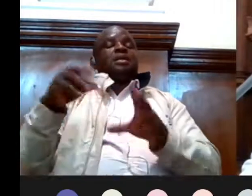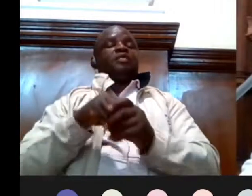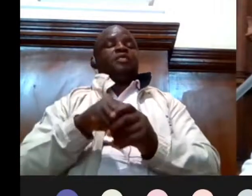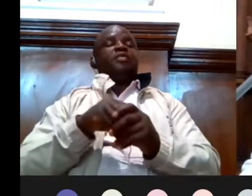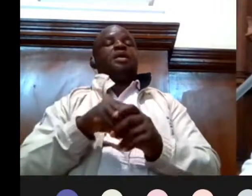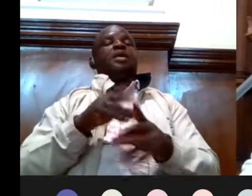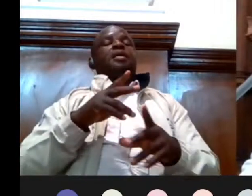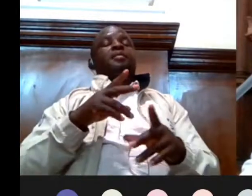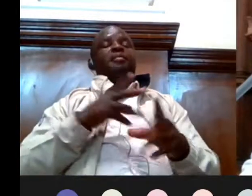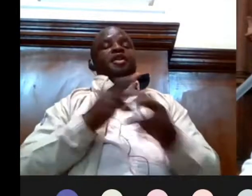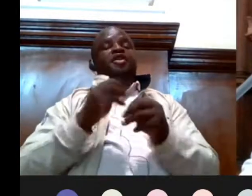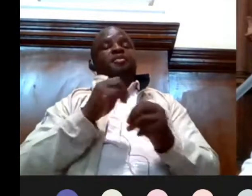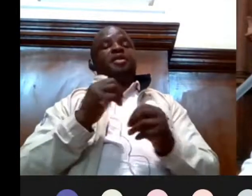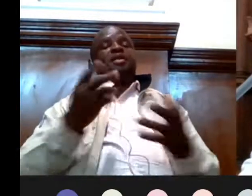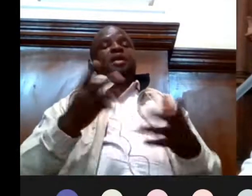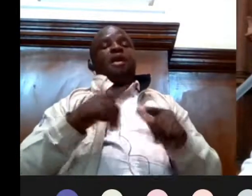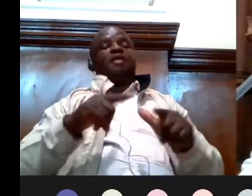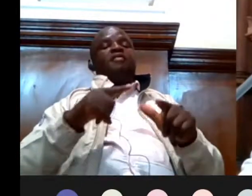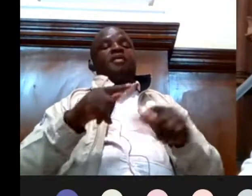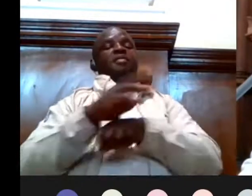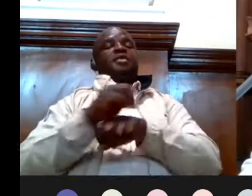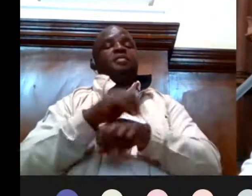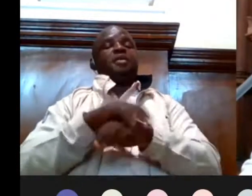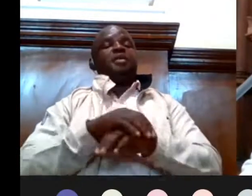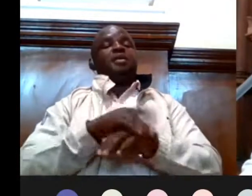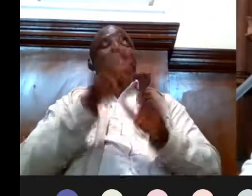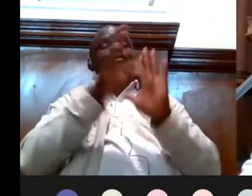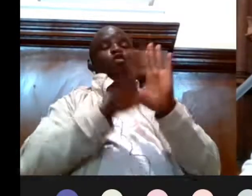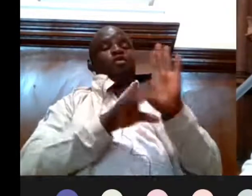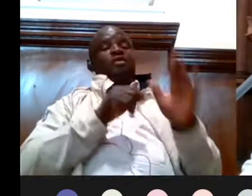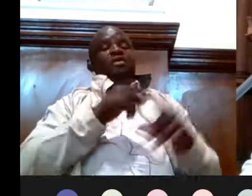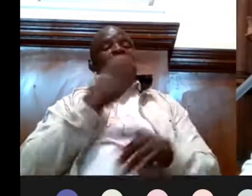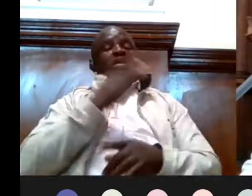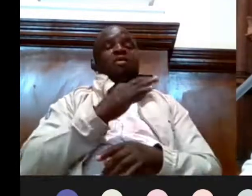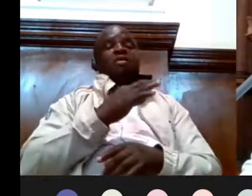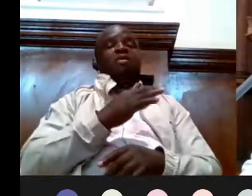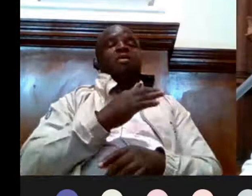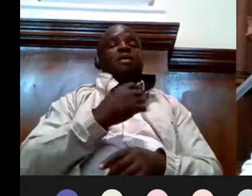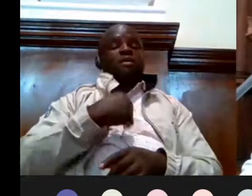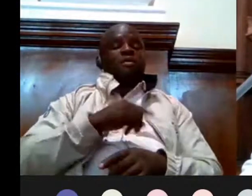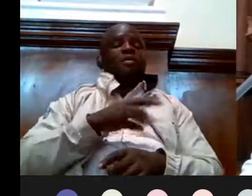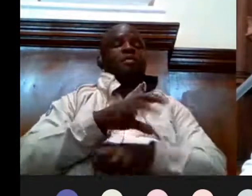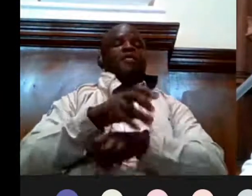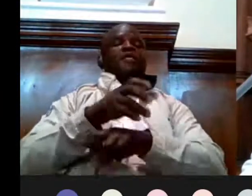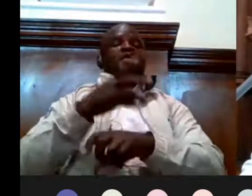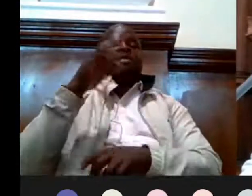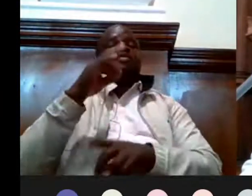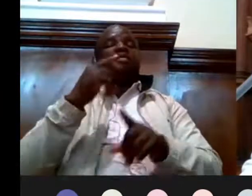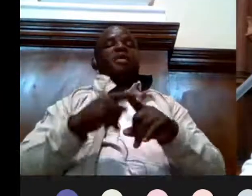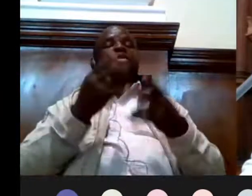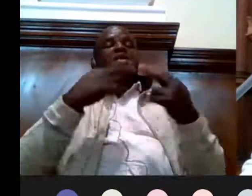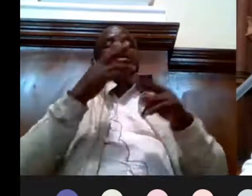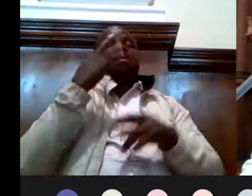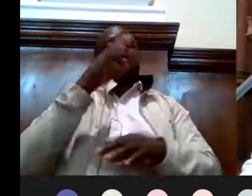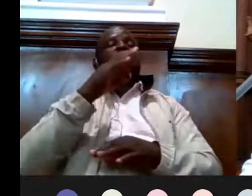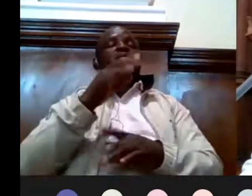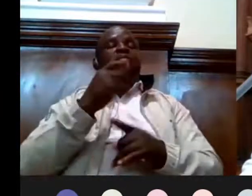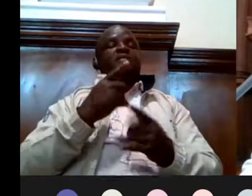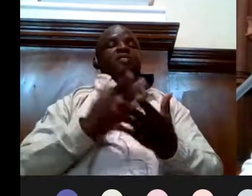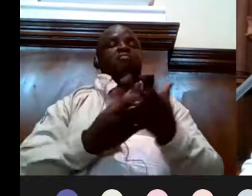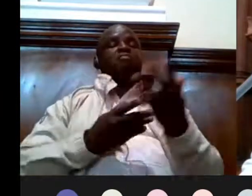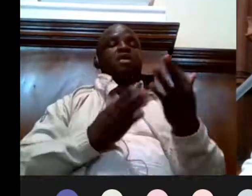effective management in those municipalities. The Constitution demands of provincial government and national government